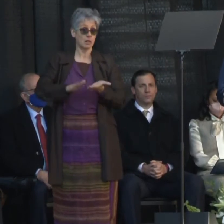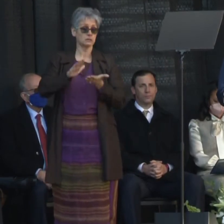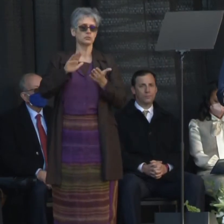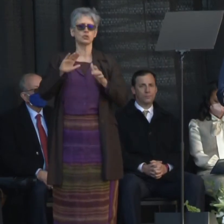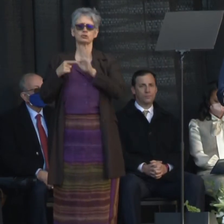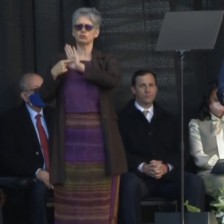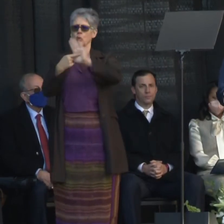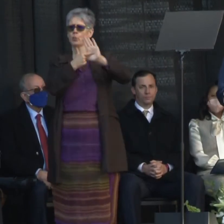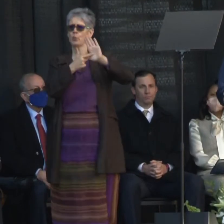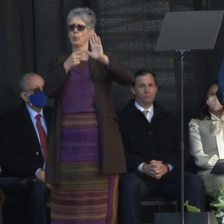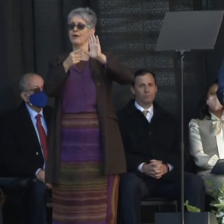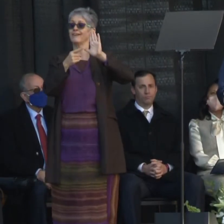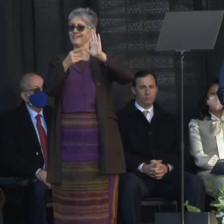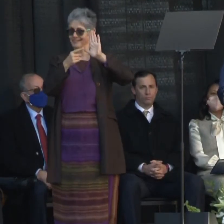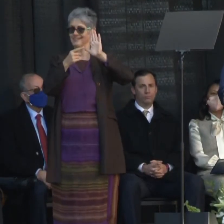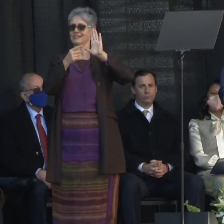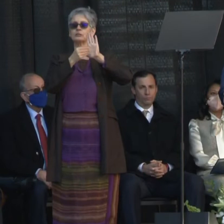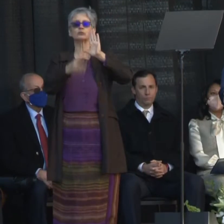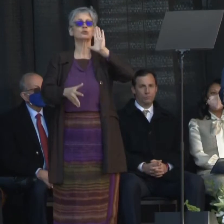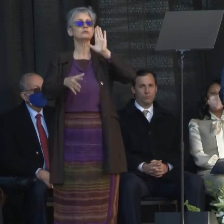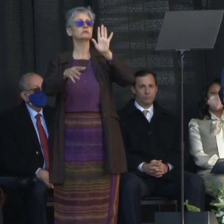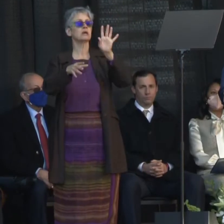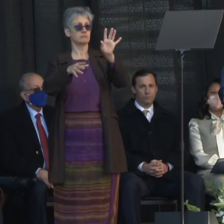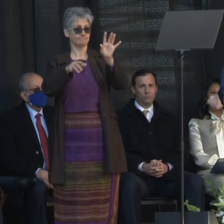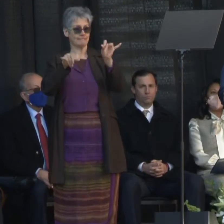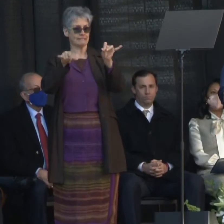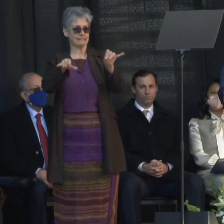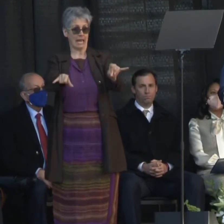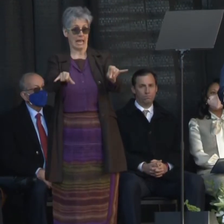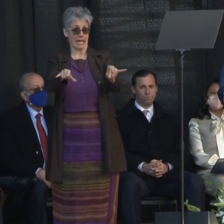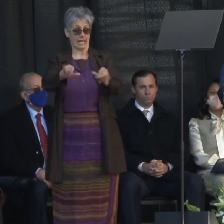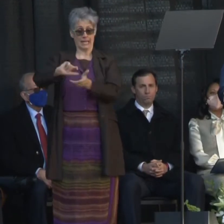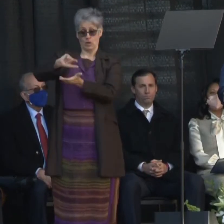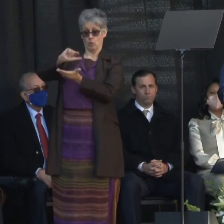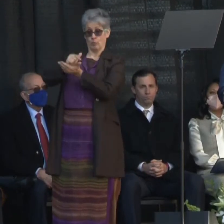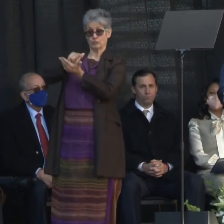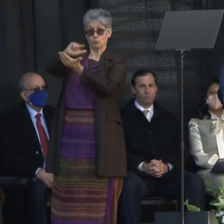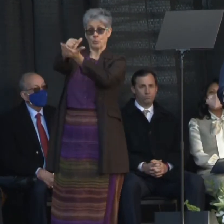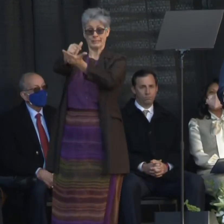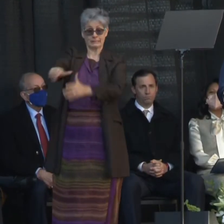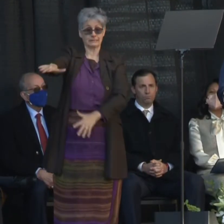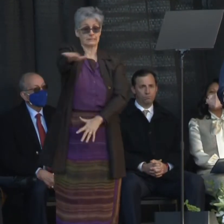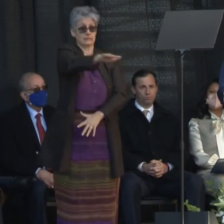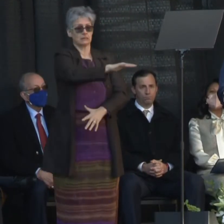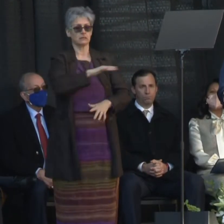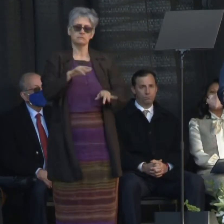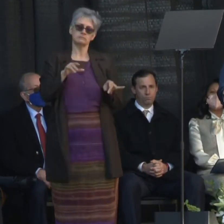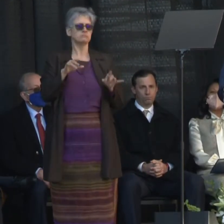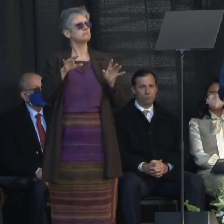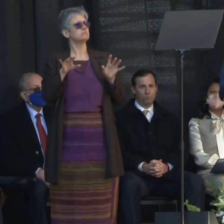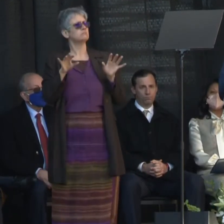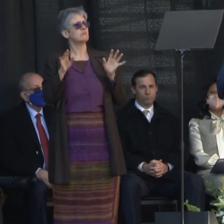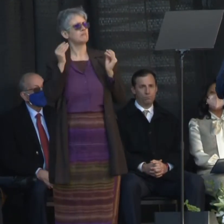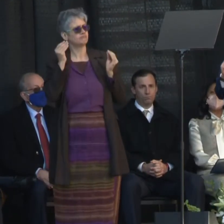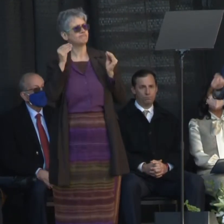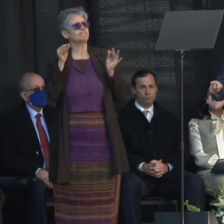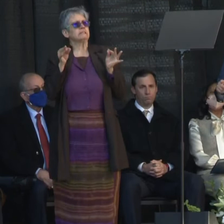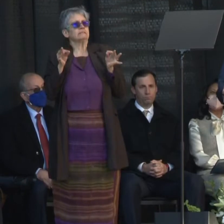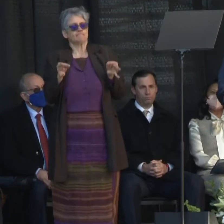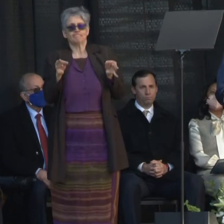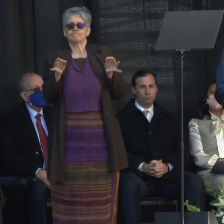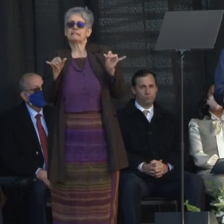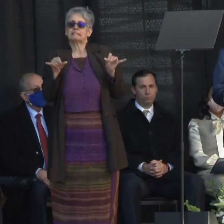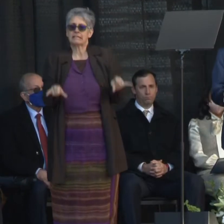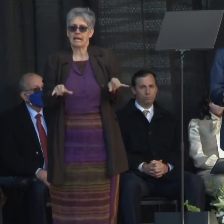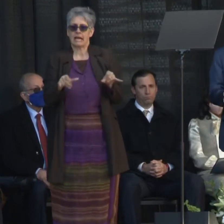where students, a massive economic engine, I might say, want to stay, build a business, and raise a family. We will take advantage of